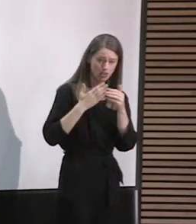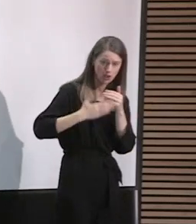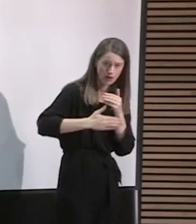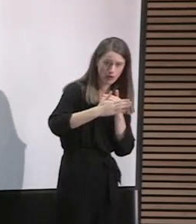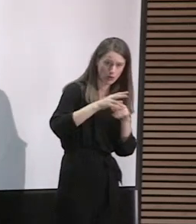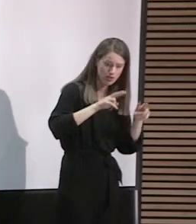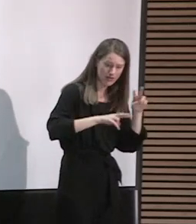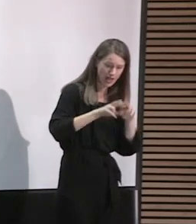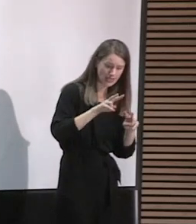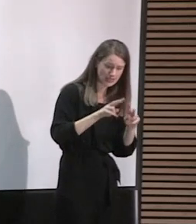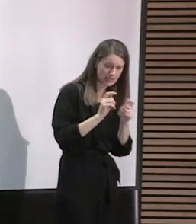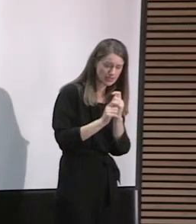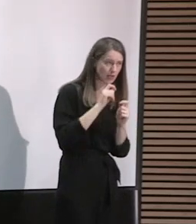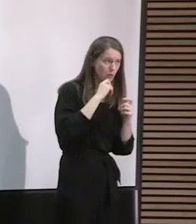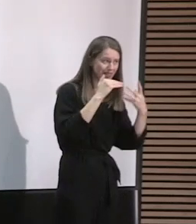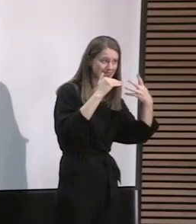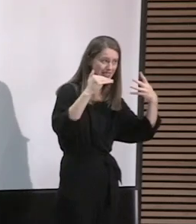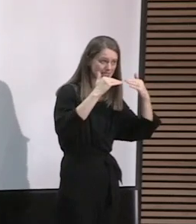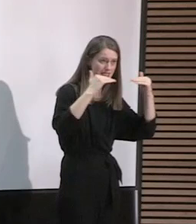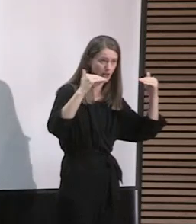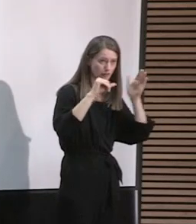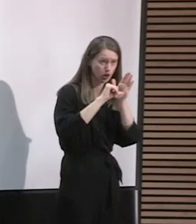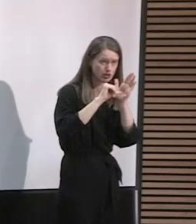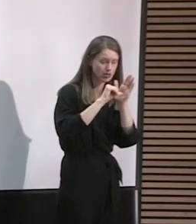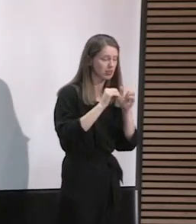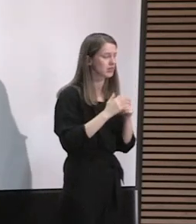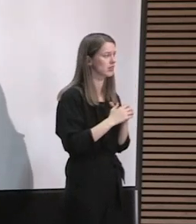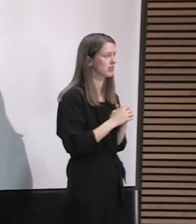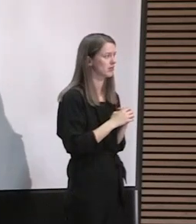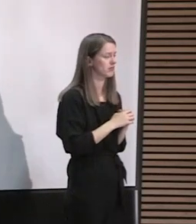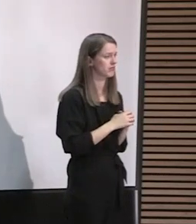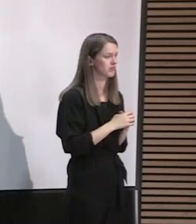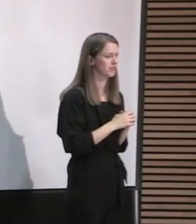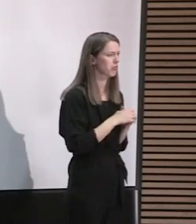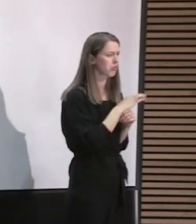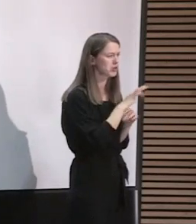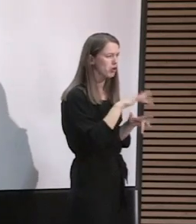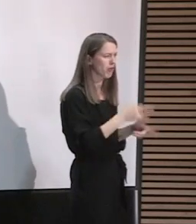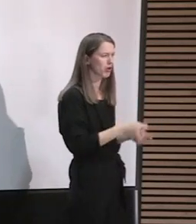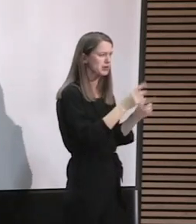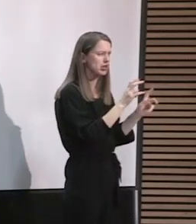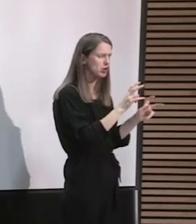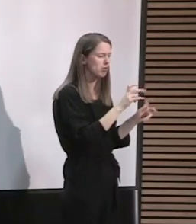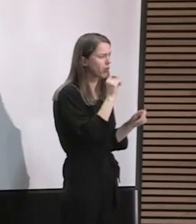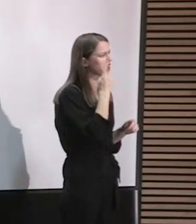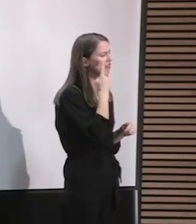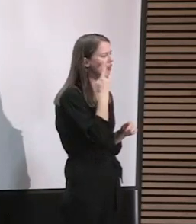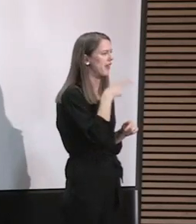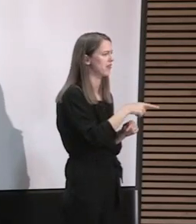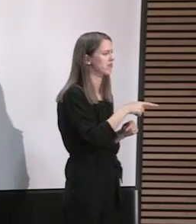surveillance testing, would that be the second tier of cost? This hasn't come up, but it's one of the things we'll look at as